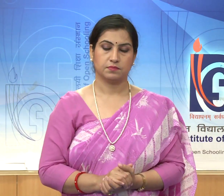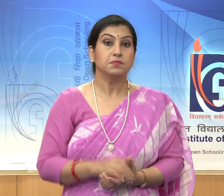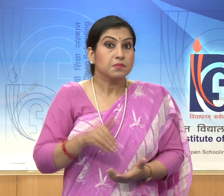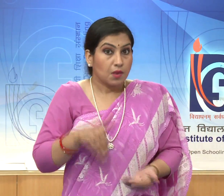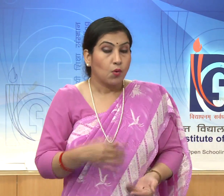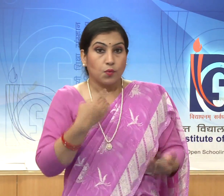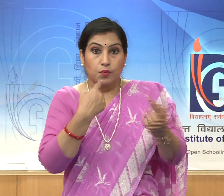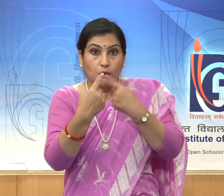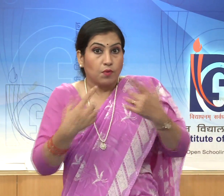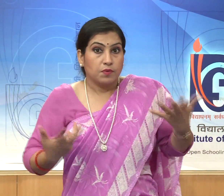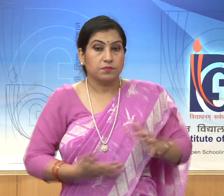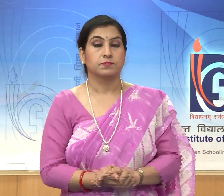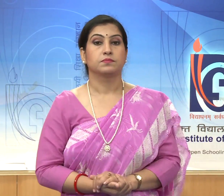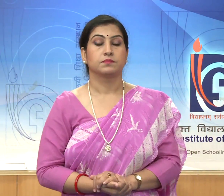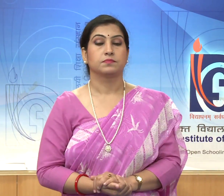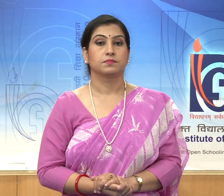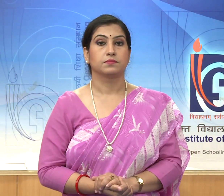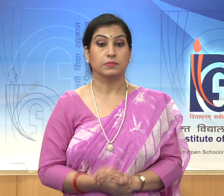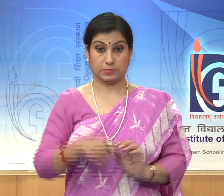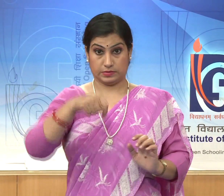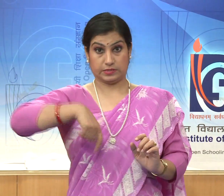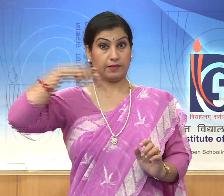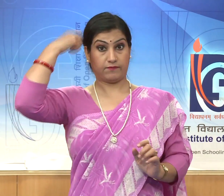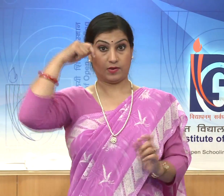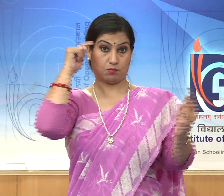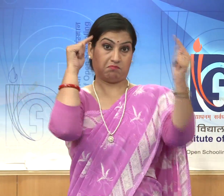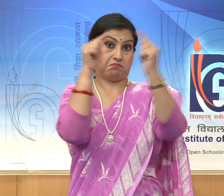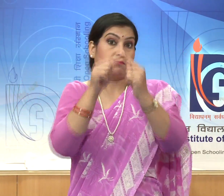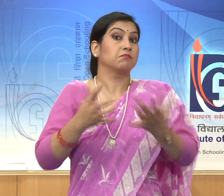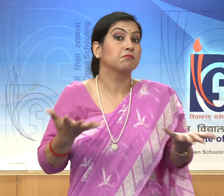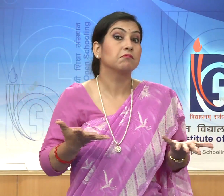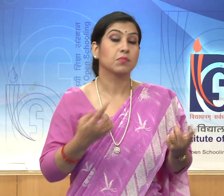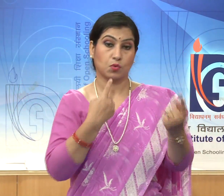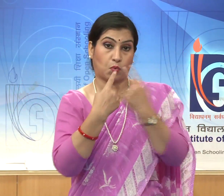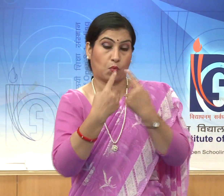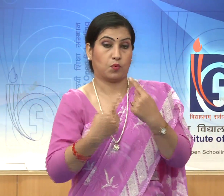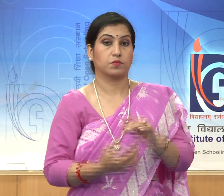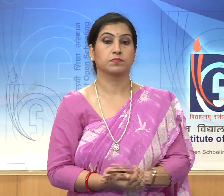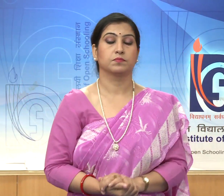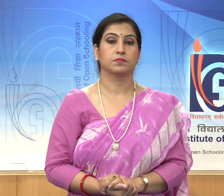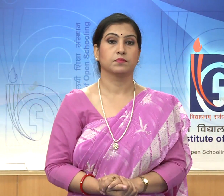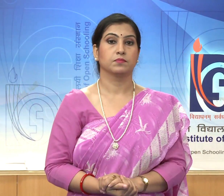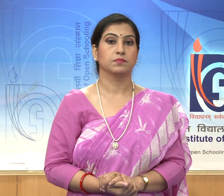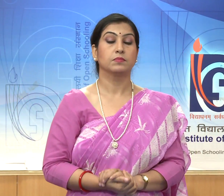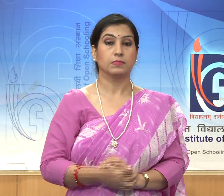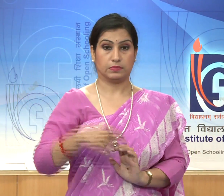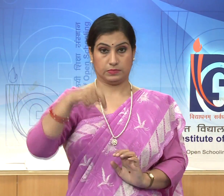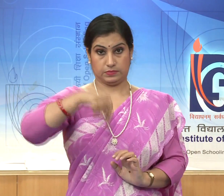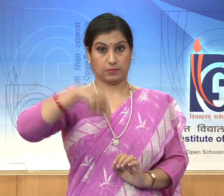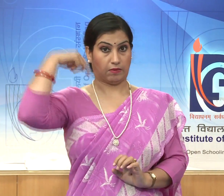Let's know about the objectives of the study of this